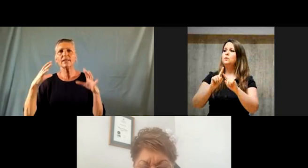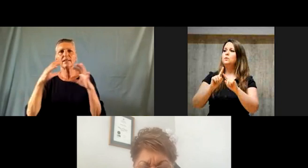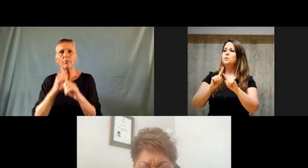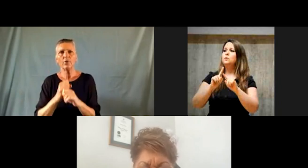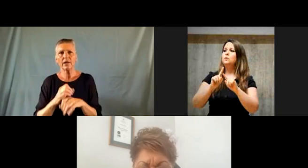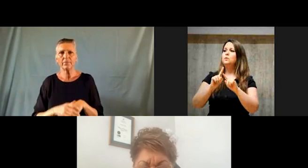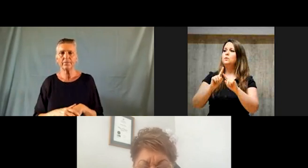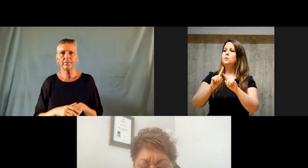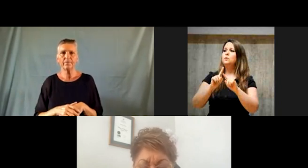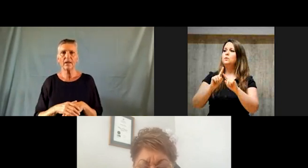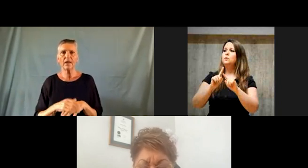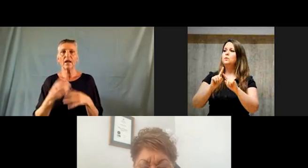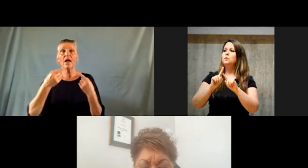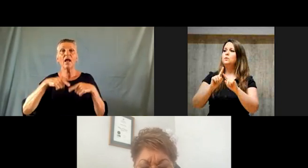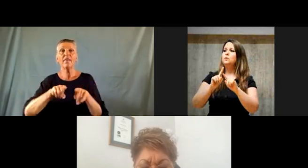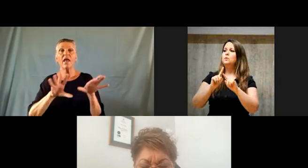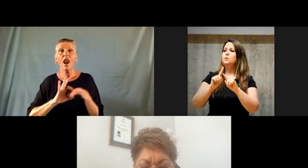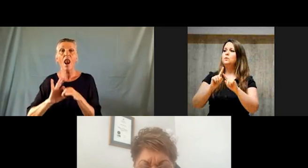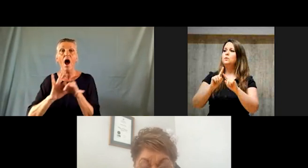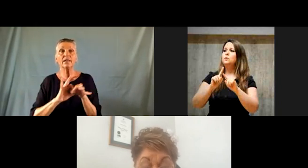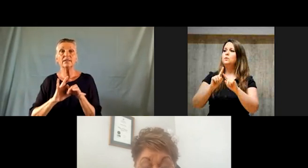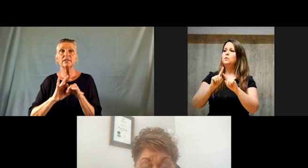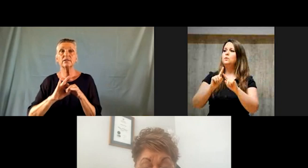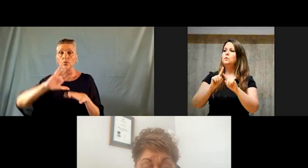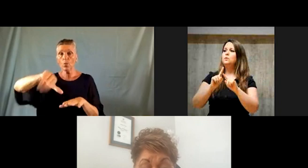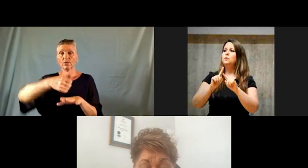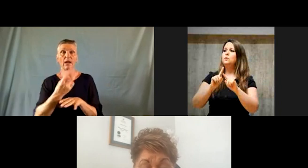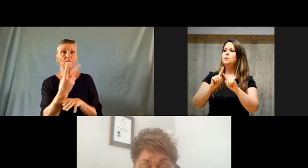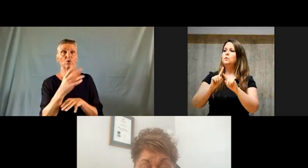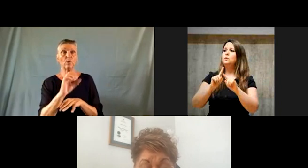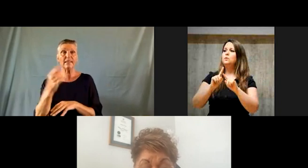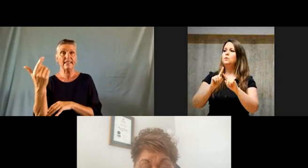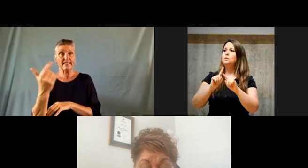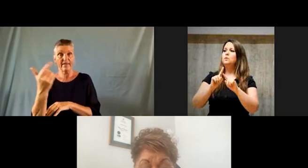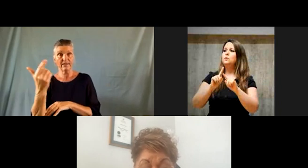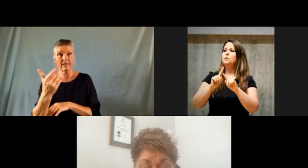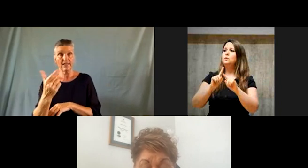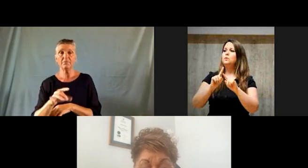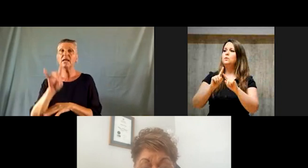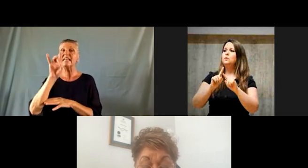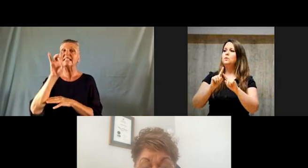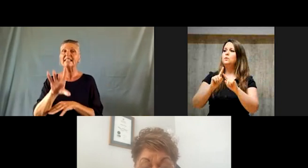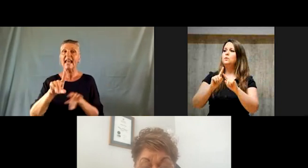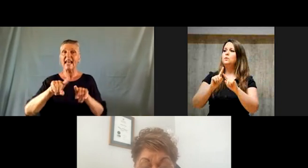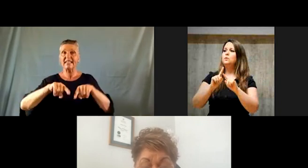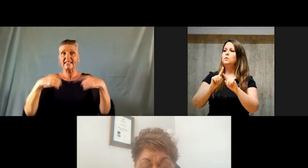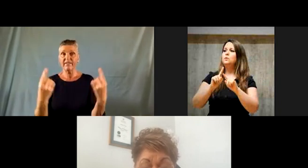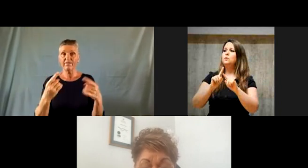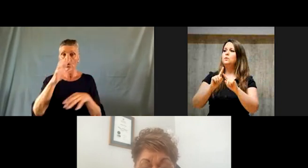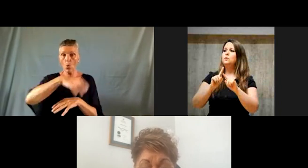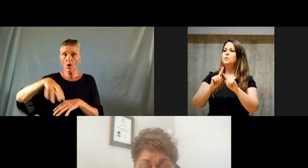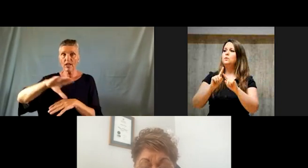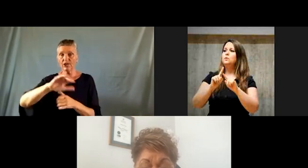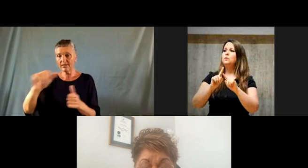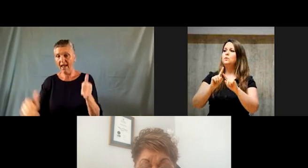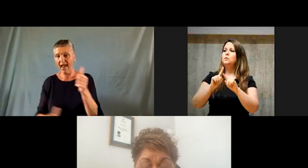course, was formed in 2017 by 10 organisations from the disability sector,